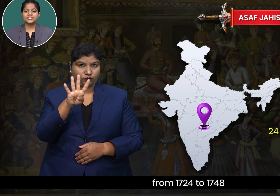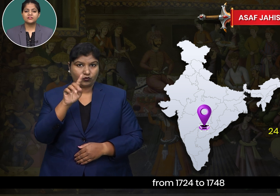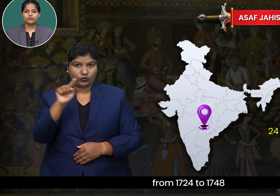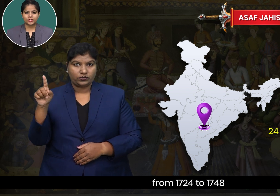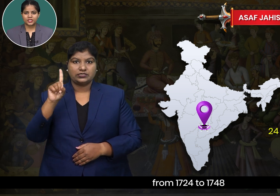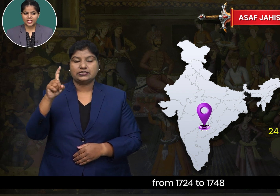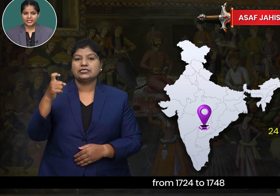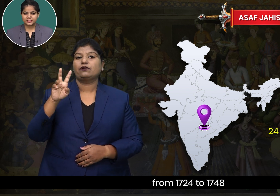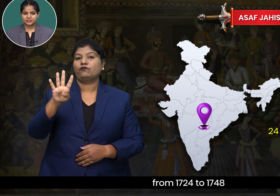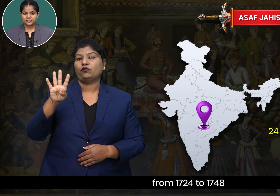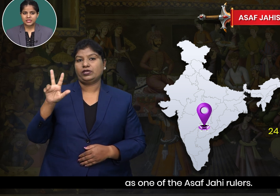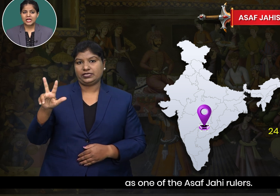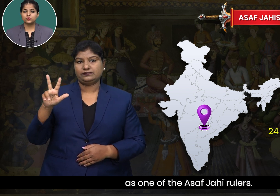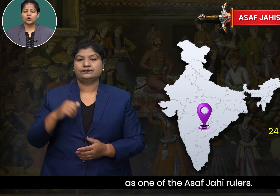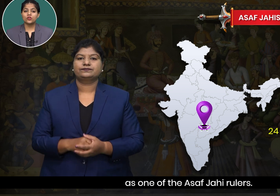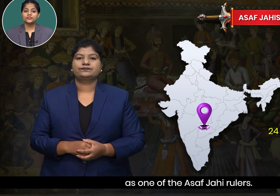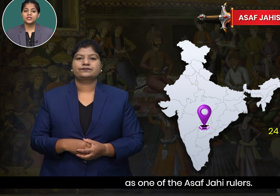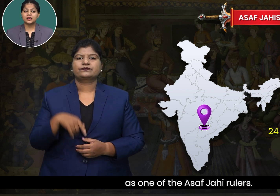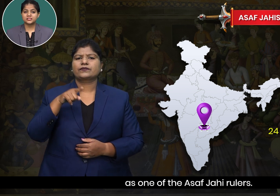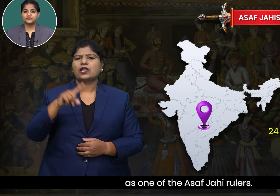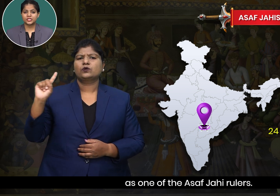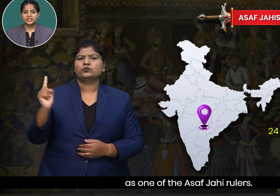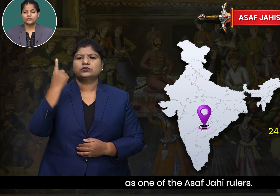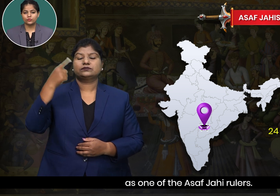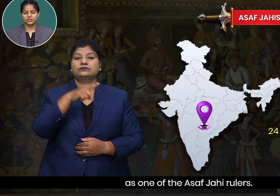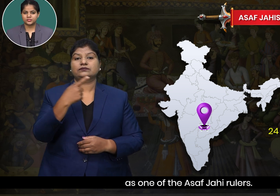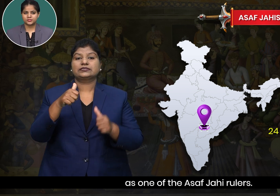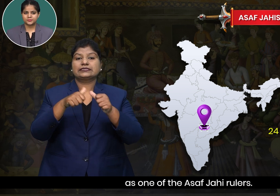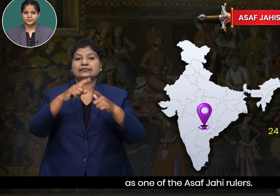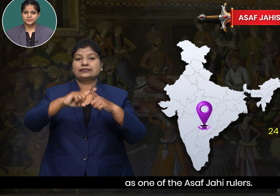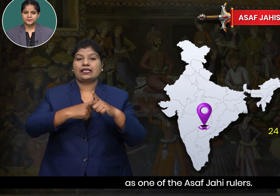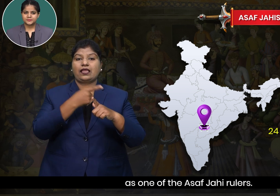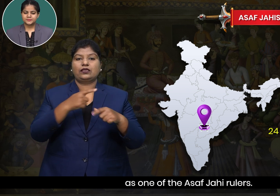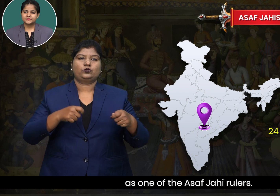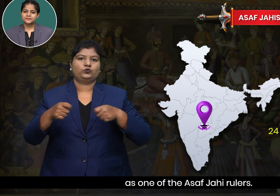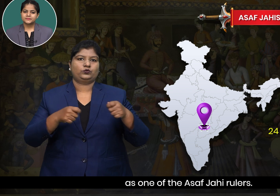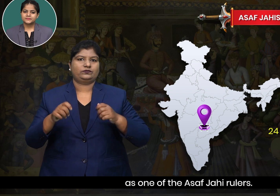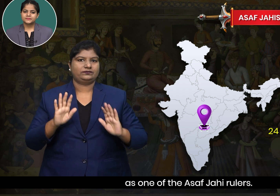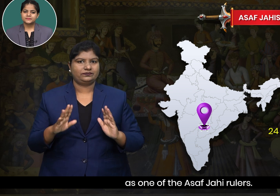to 1748 as one of the Asaf Jahi rulers.